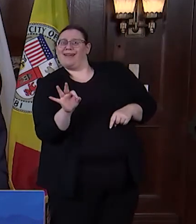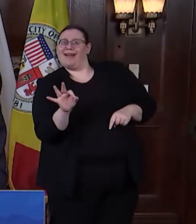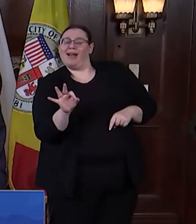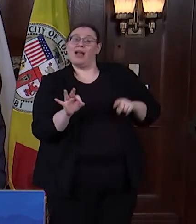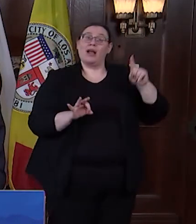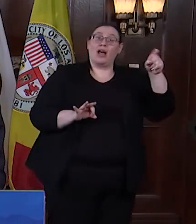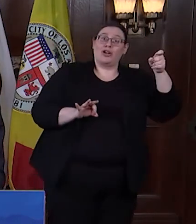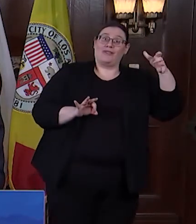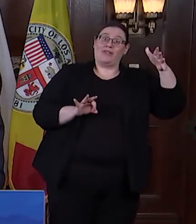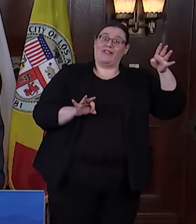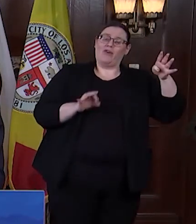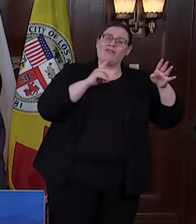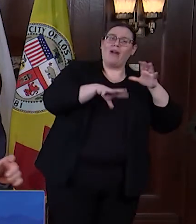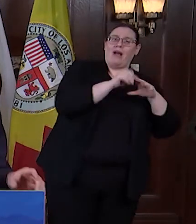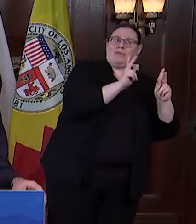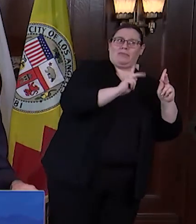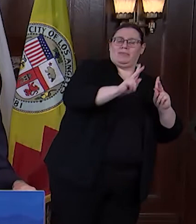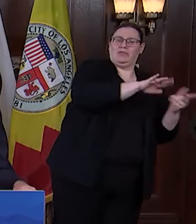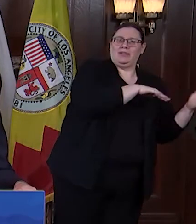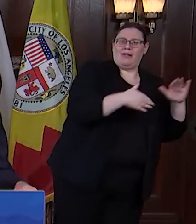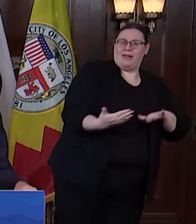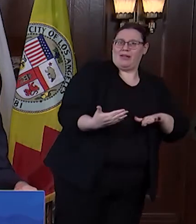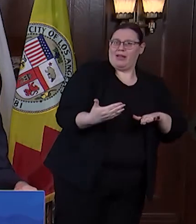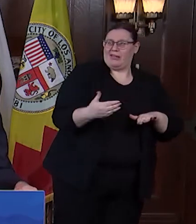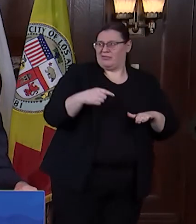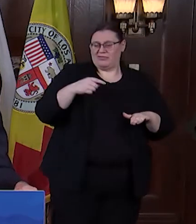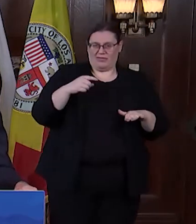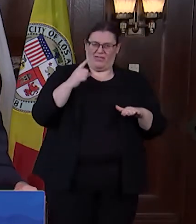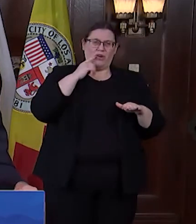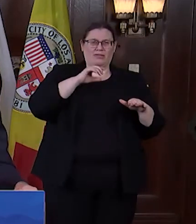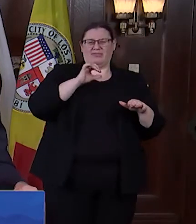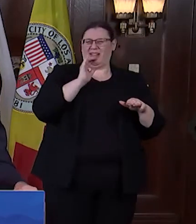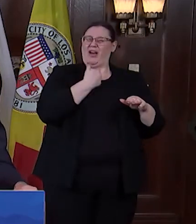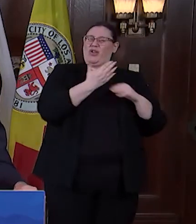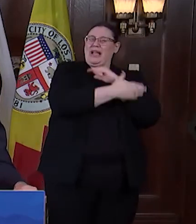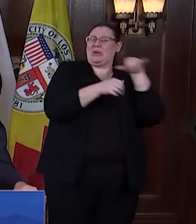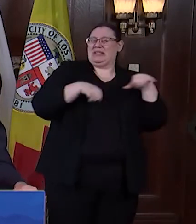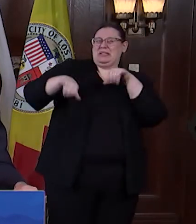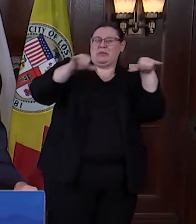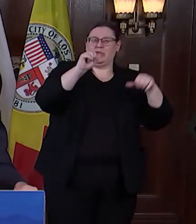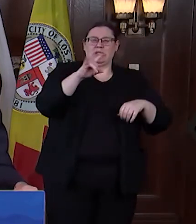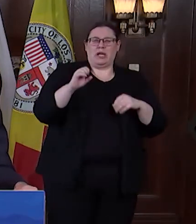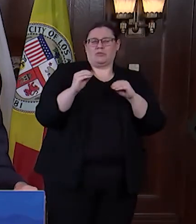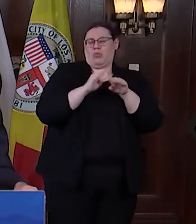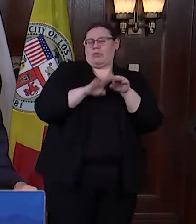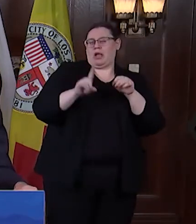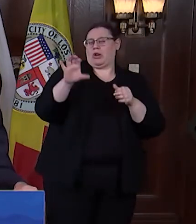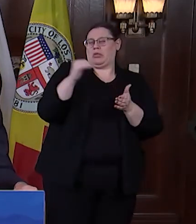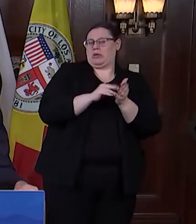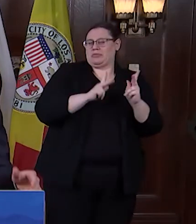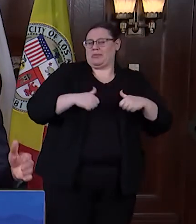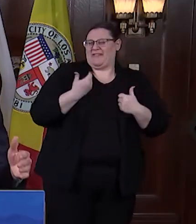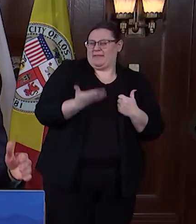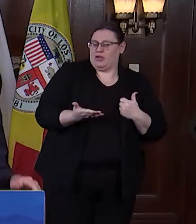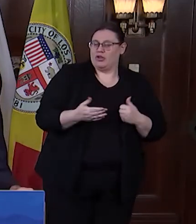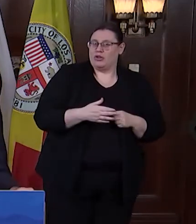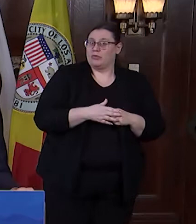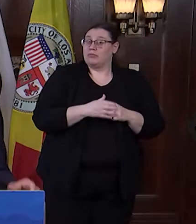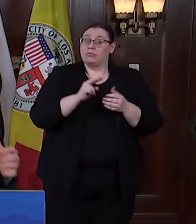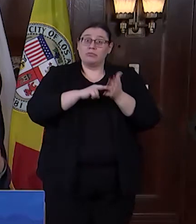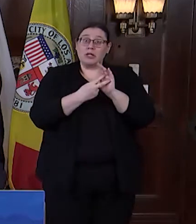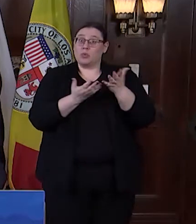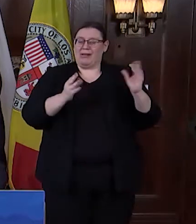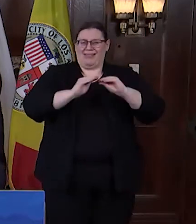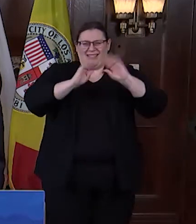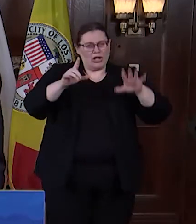per capita deaths, in counties with more than 100,000 people. That's clear evidence of what you are doing,